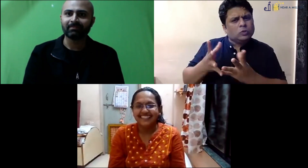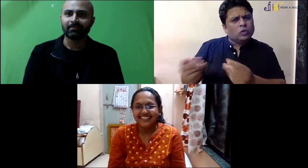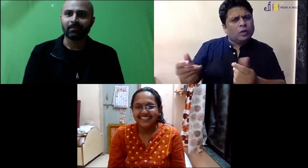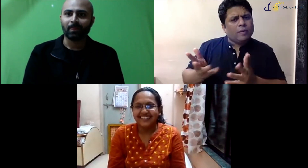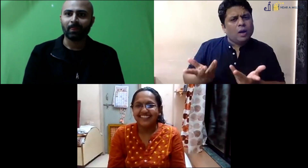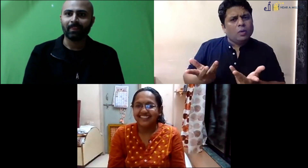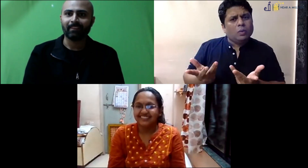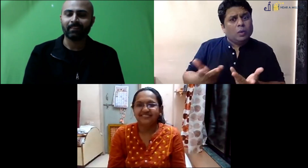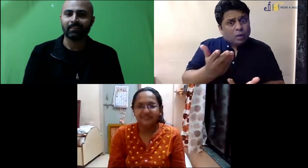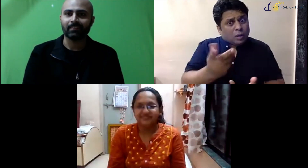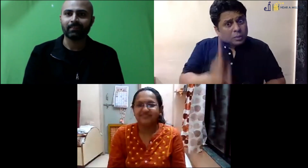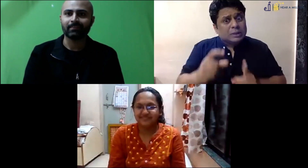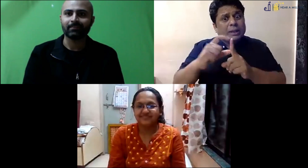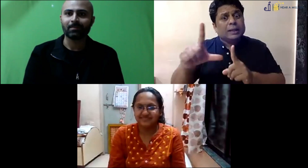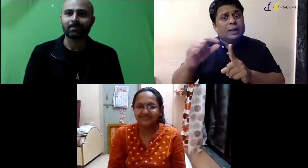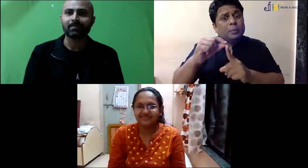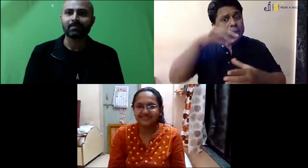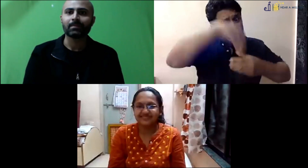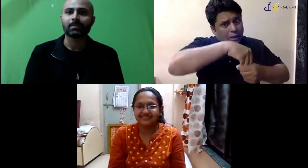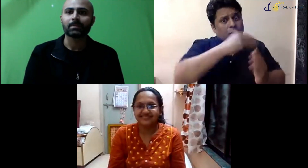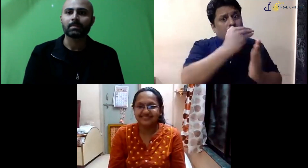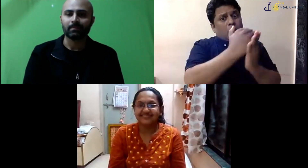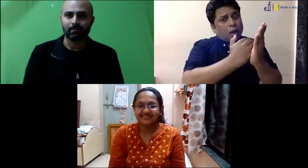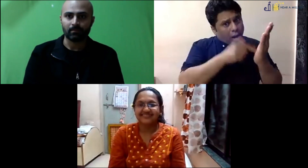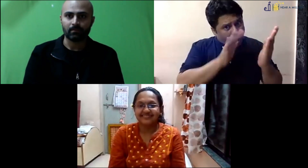right? You can research on it.